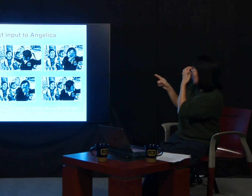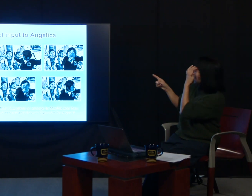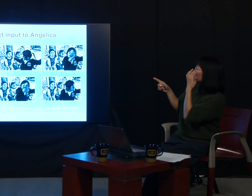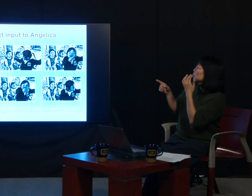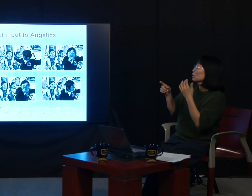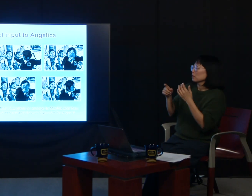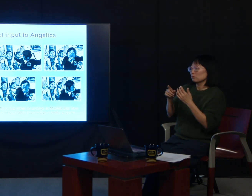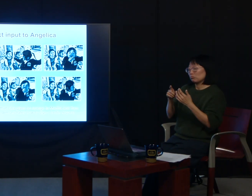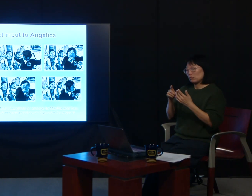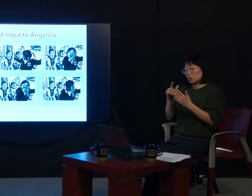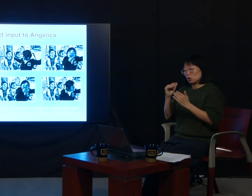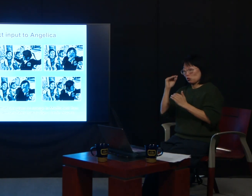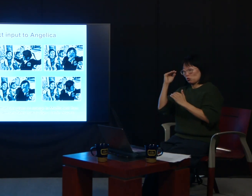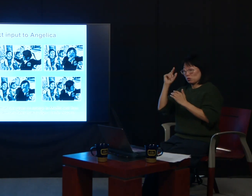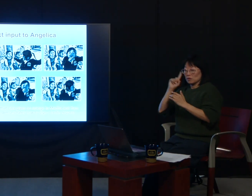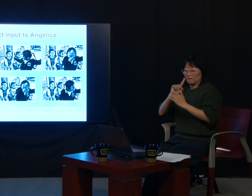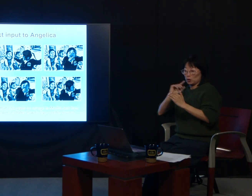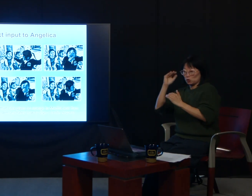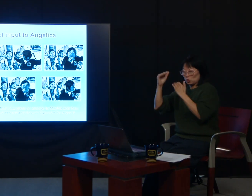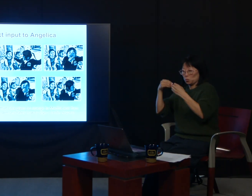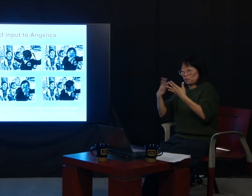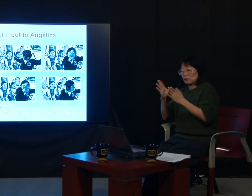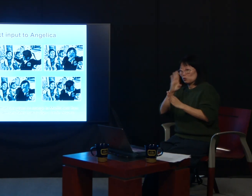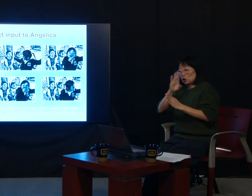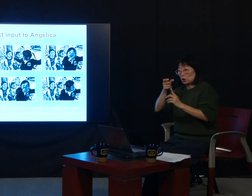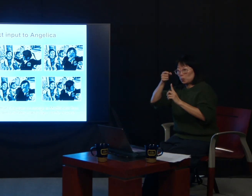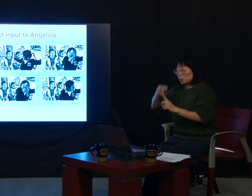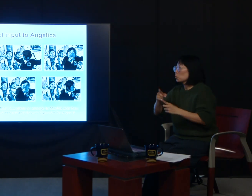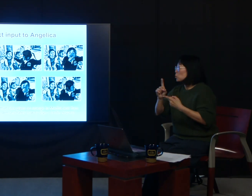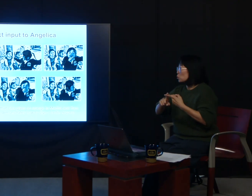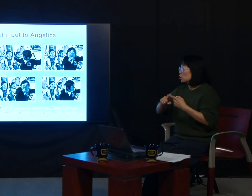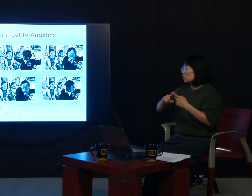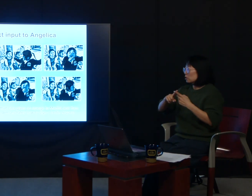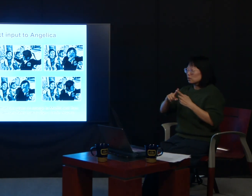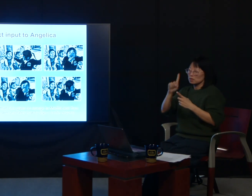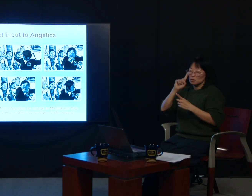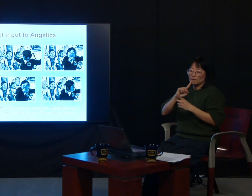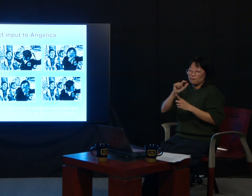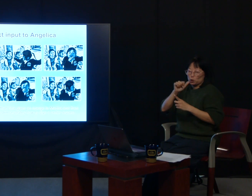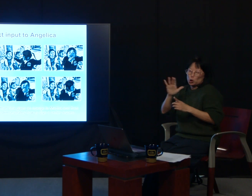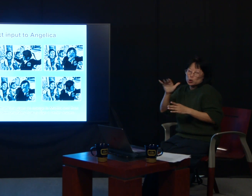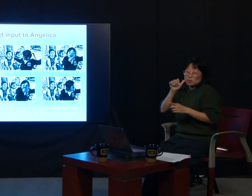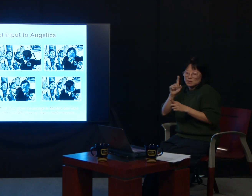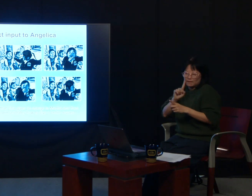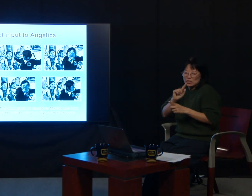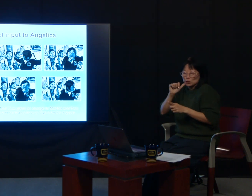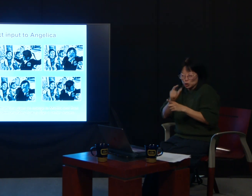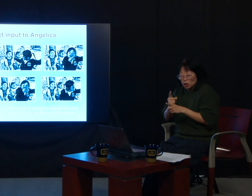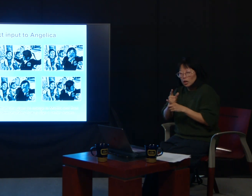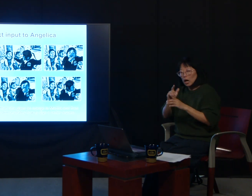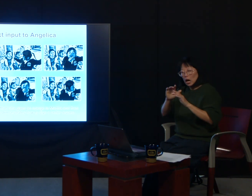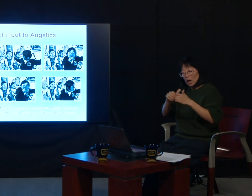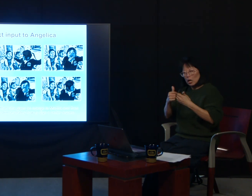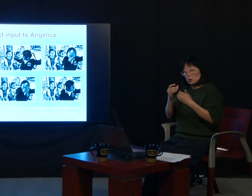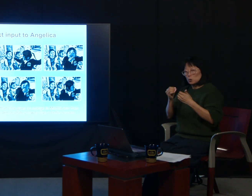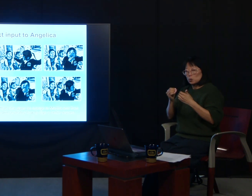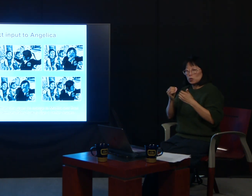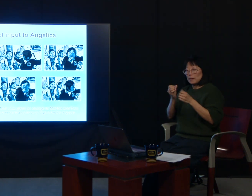So here in the village, the deaf adult provides direct input to the deaf girl her deaf sister,